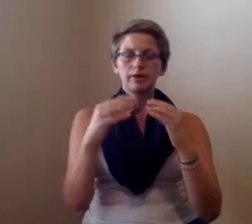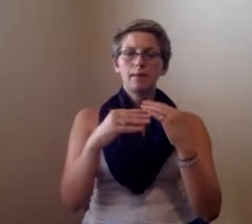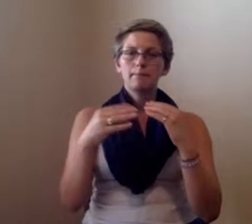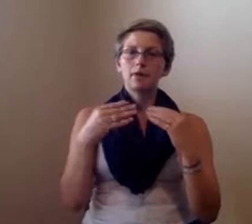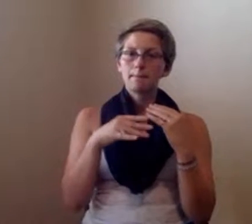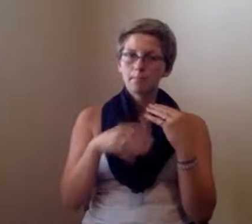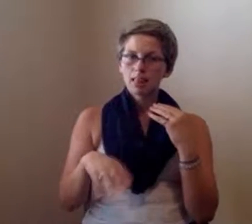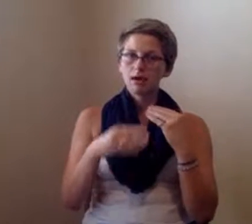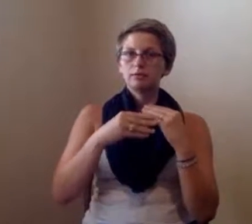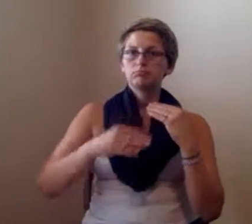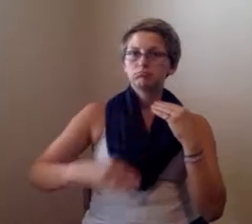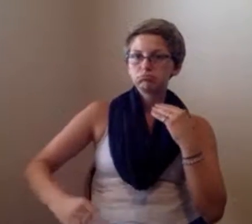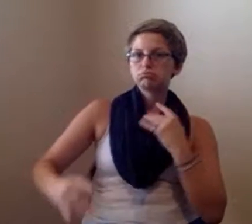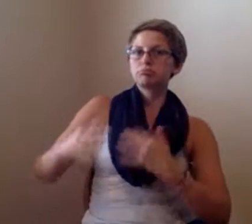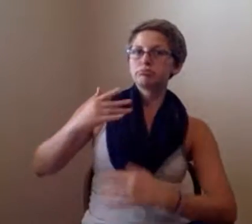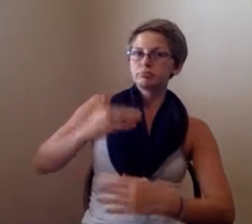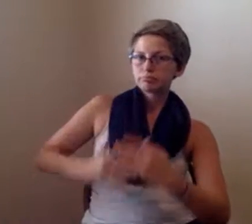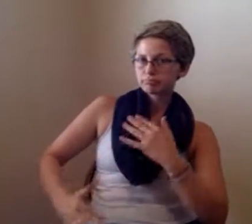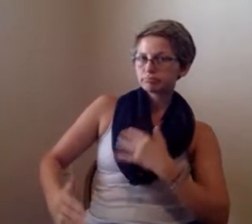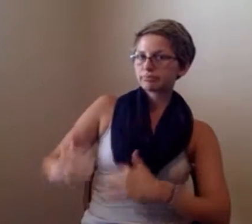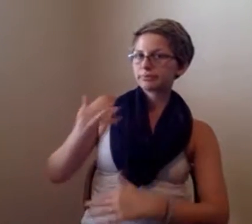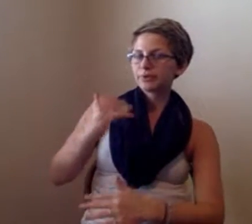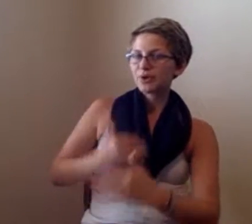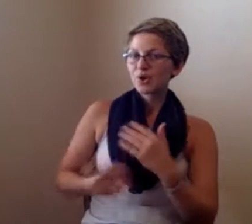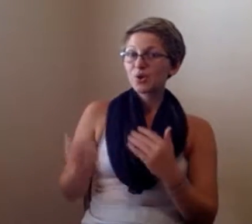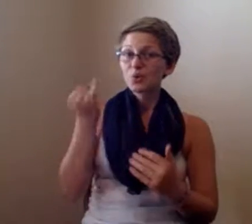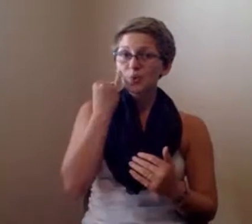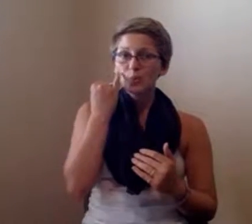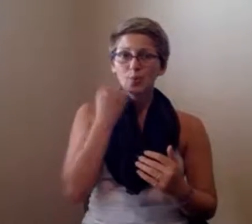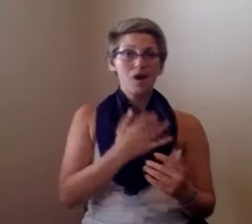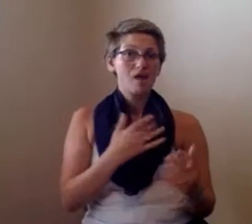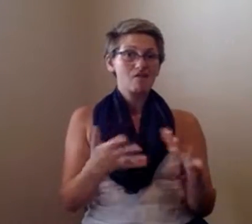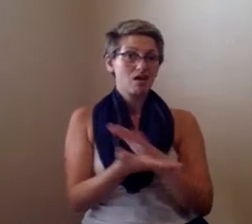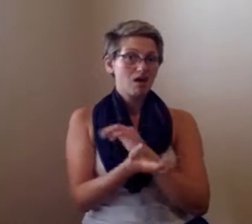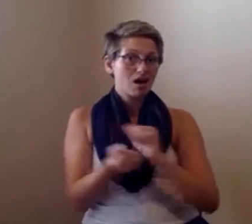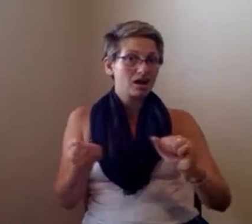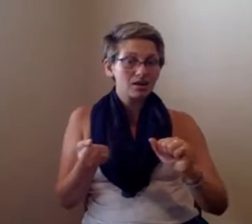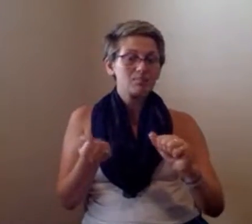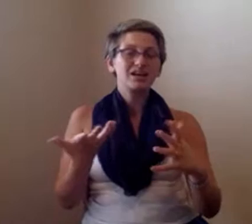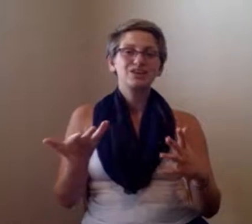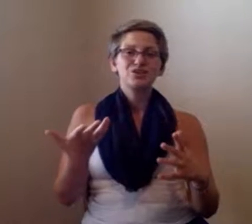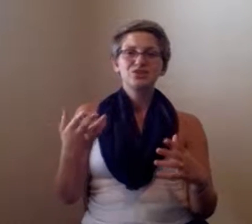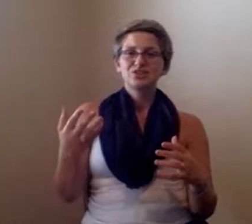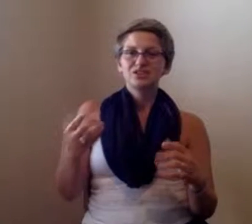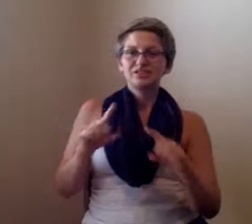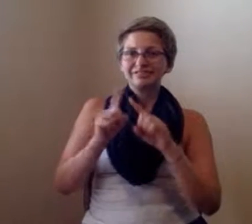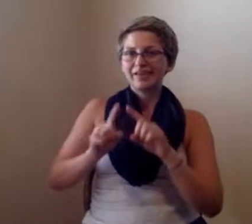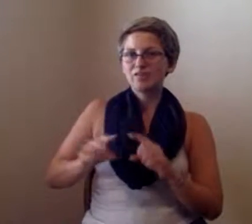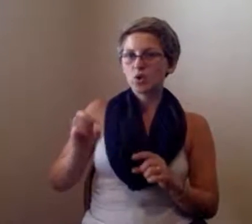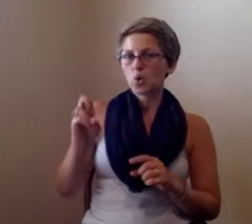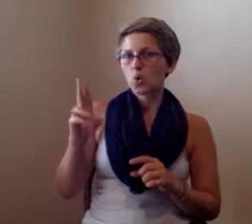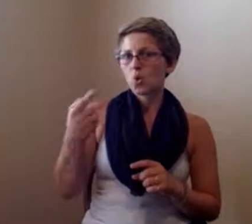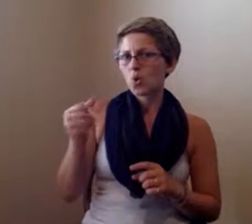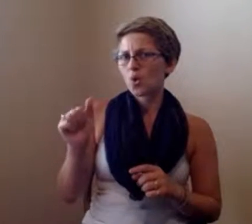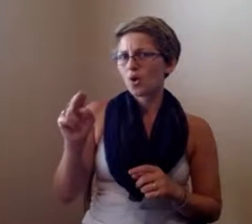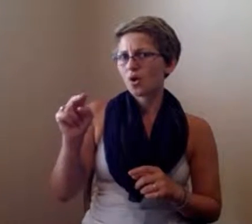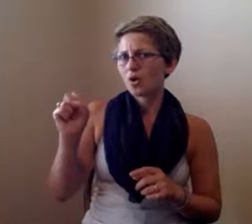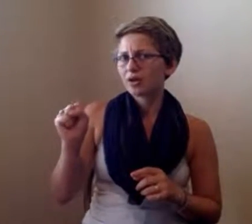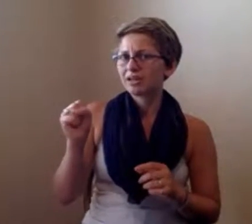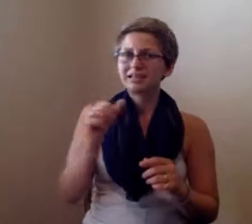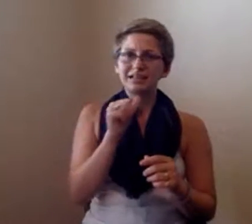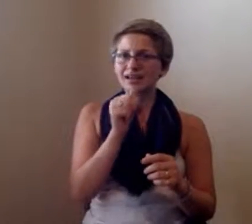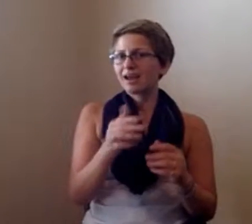your heart, you're not getting good blood and oxygen flow to all the organs in your body, how that can be so damaging. And as far